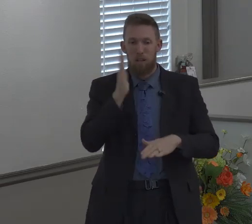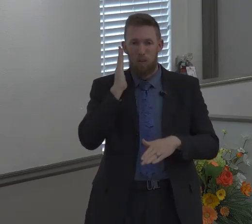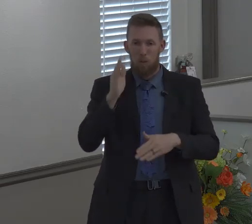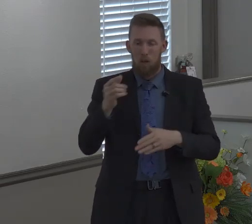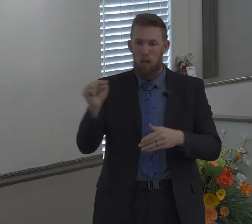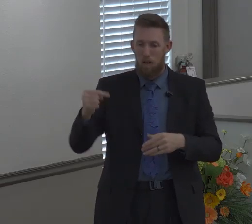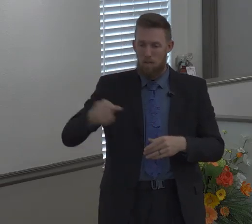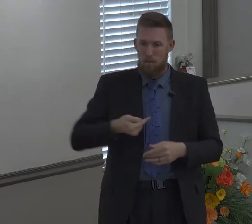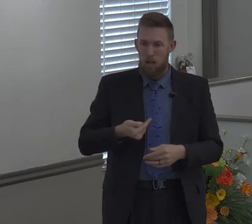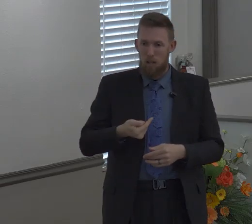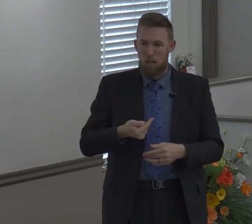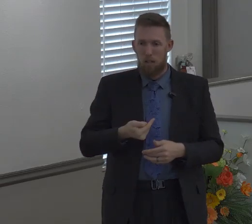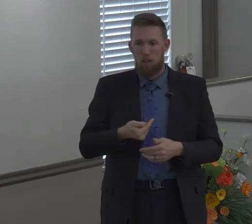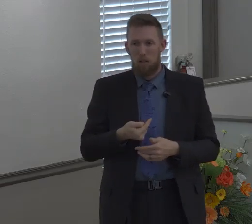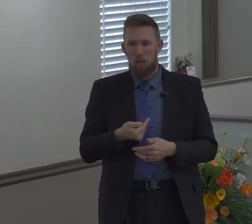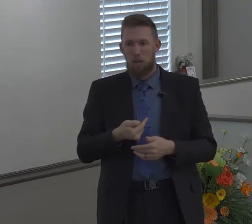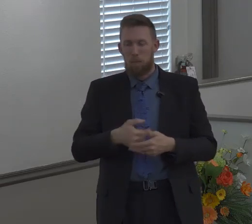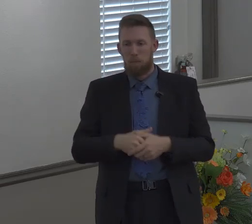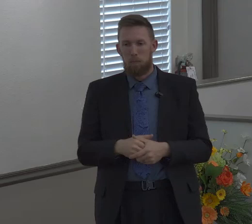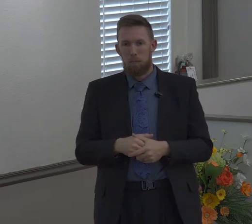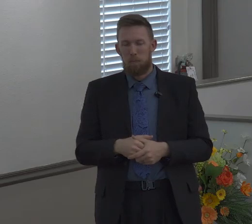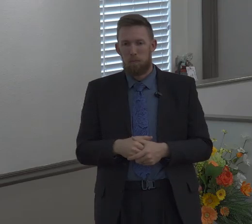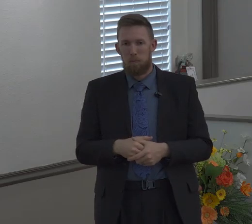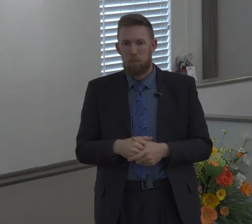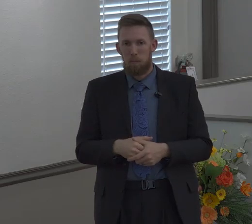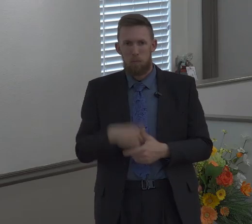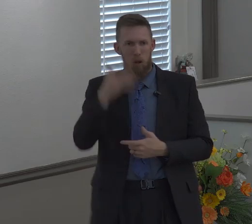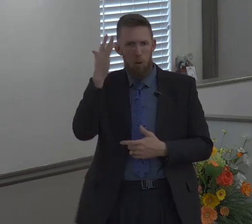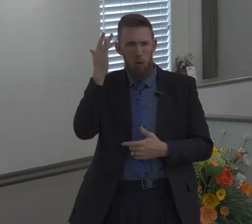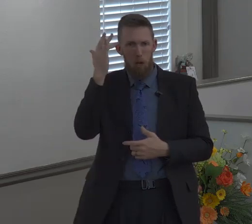nothing shall offend them.